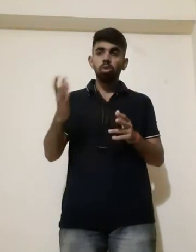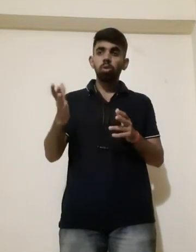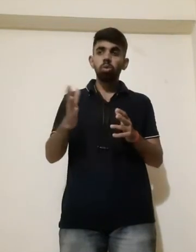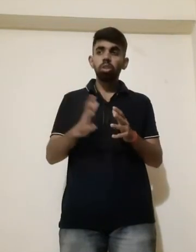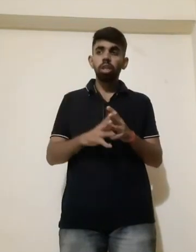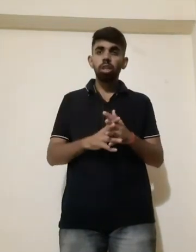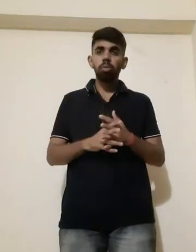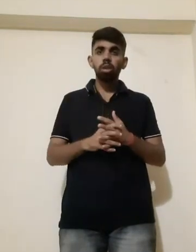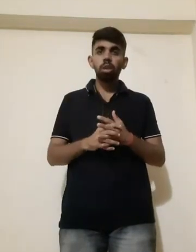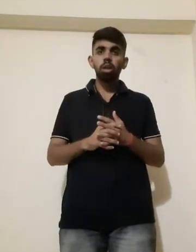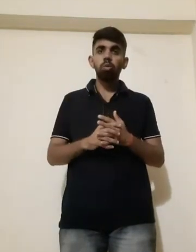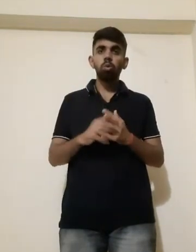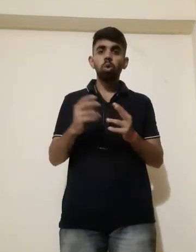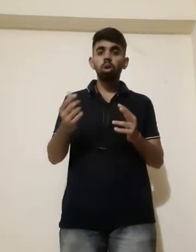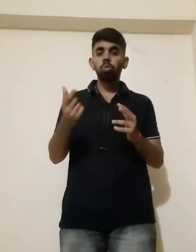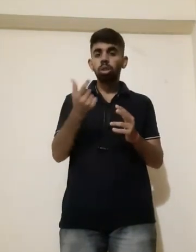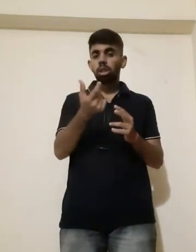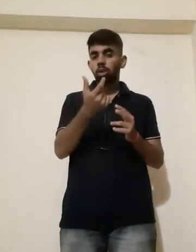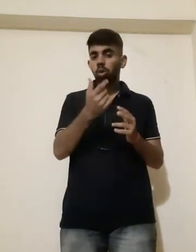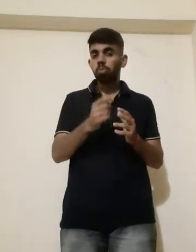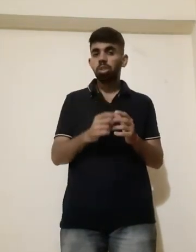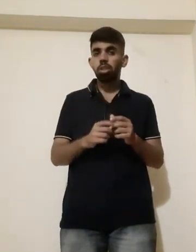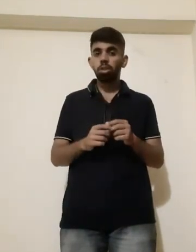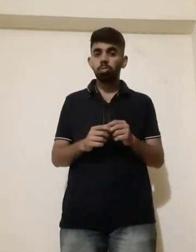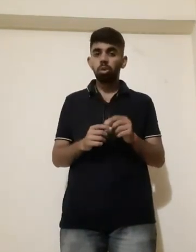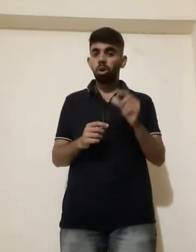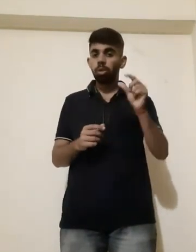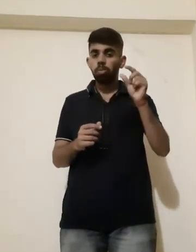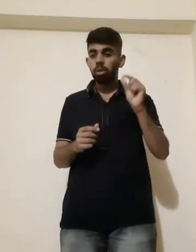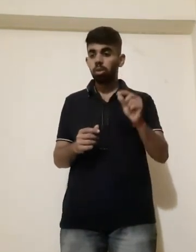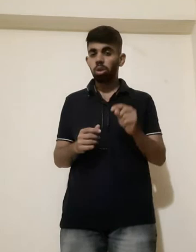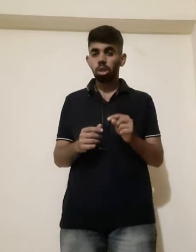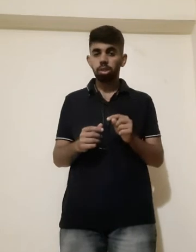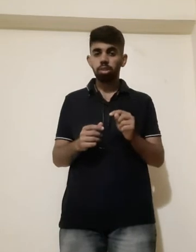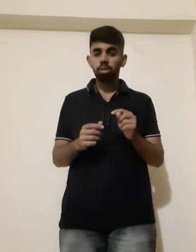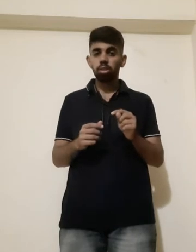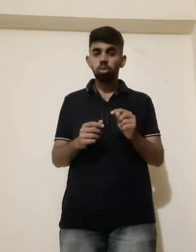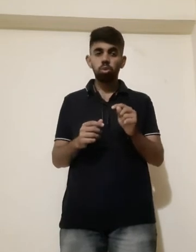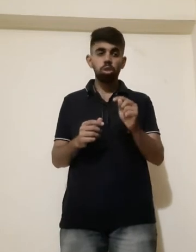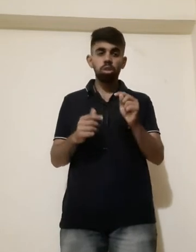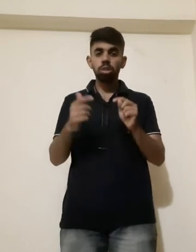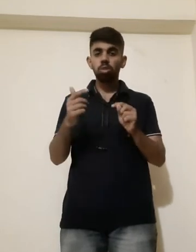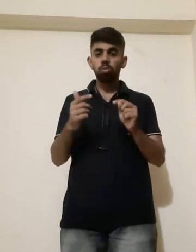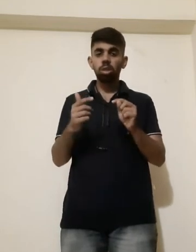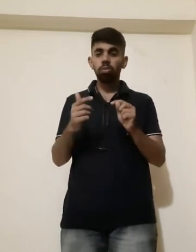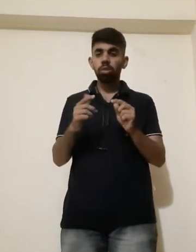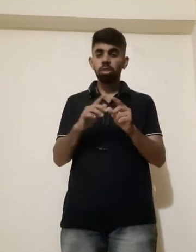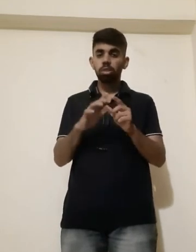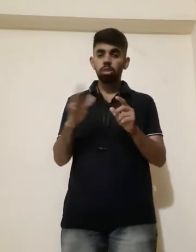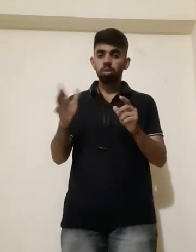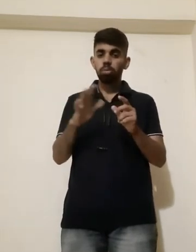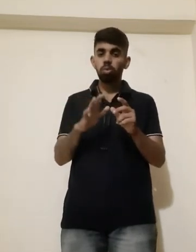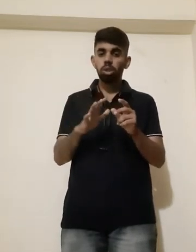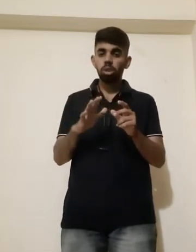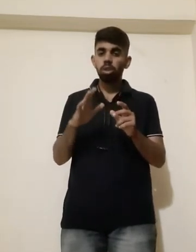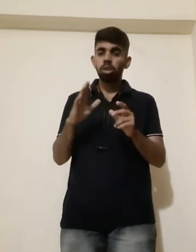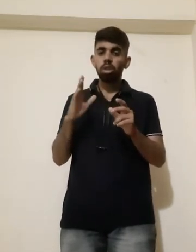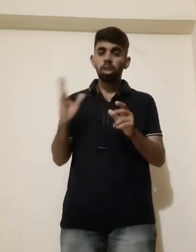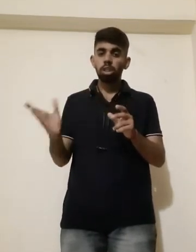the non-static method have to call with an object of that particular class. So this is normal difference between